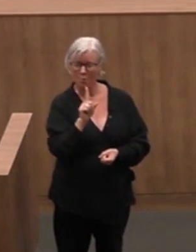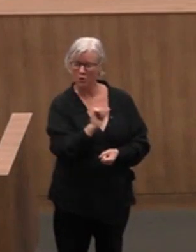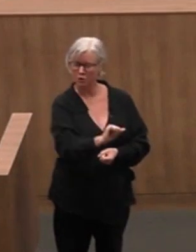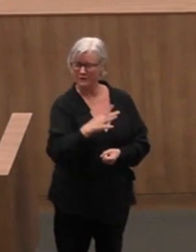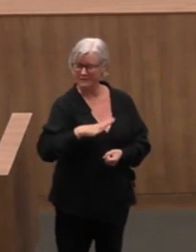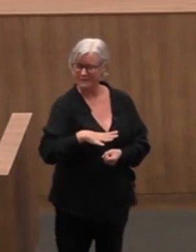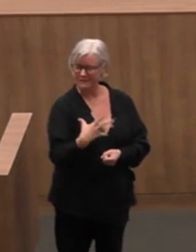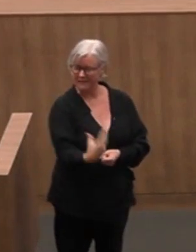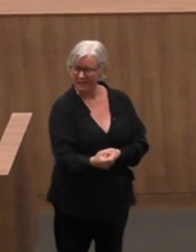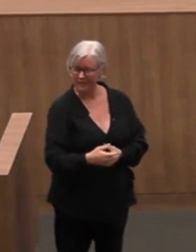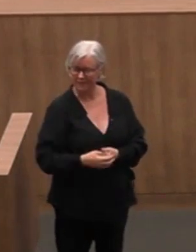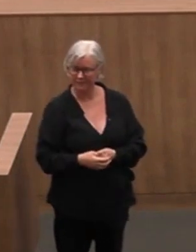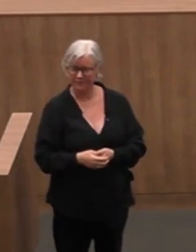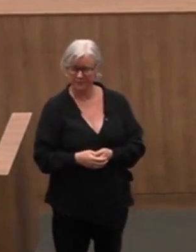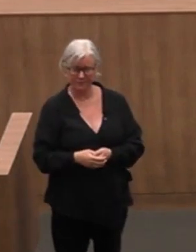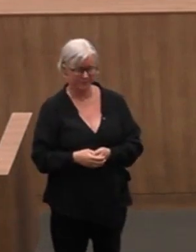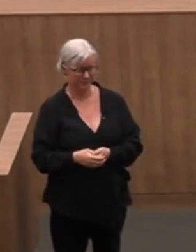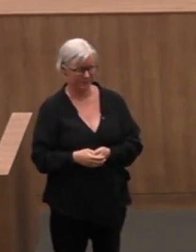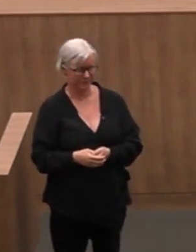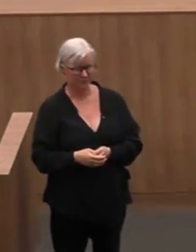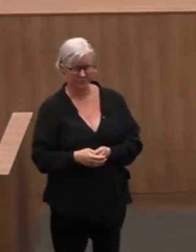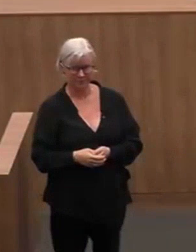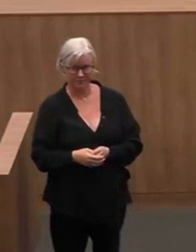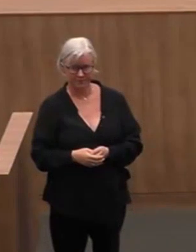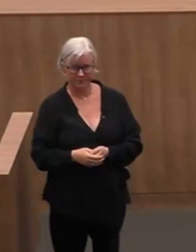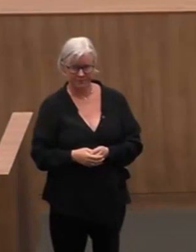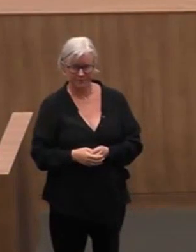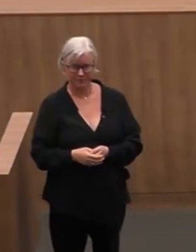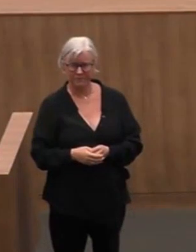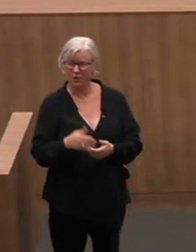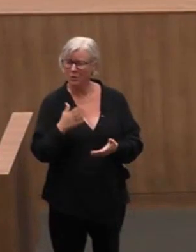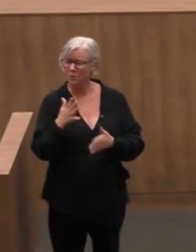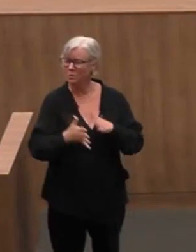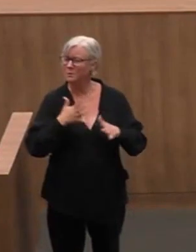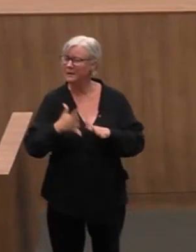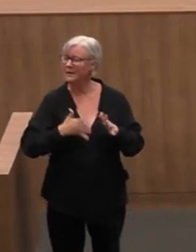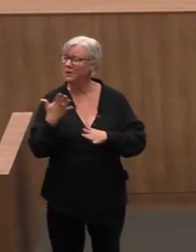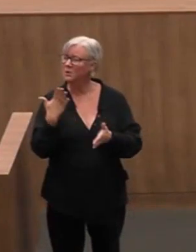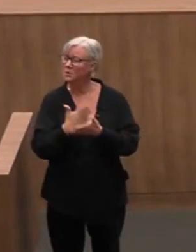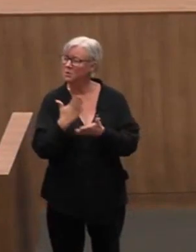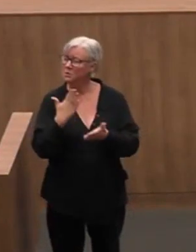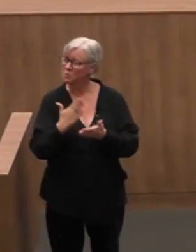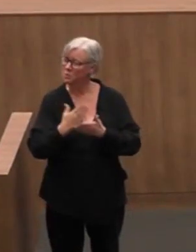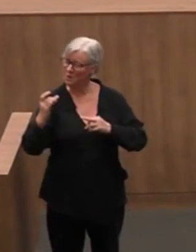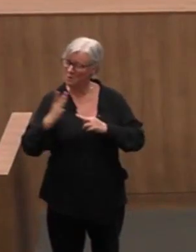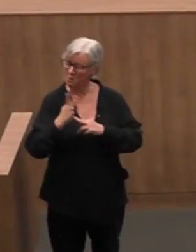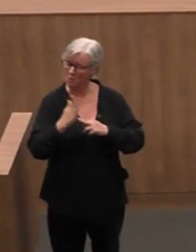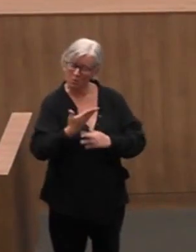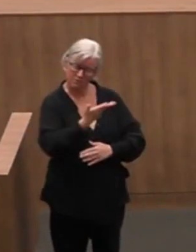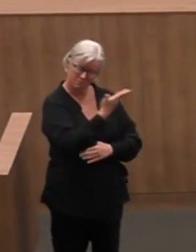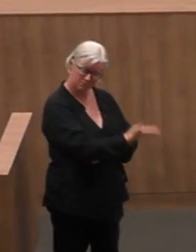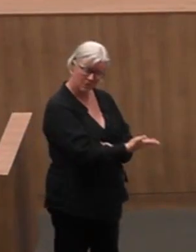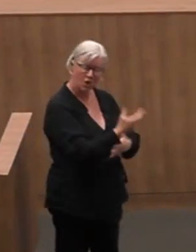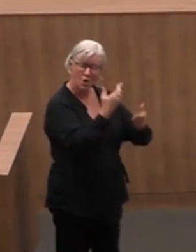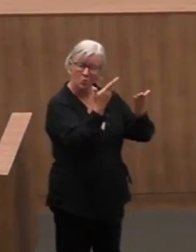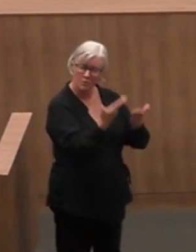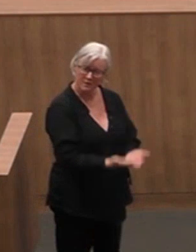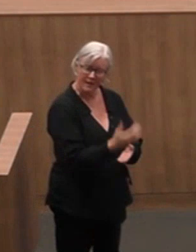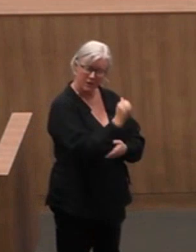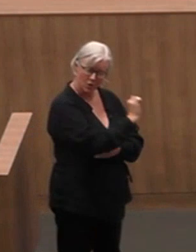Sam has and Sam expresses. So it's really been important that Sam is respected for her choices and